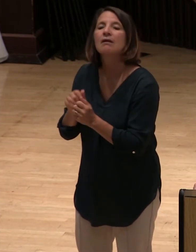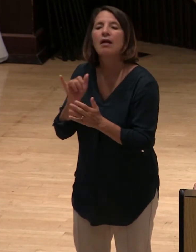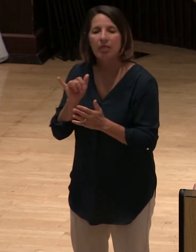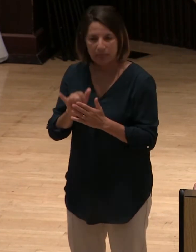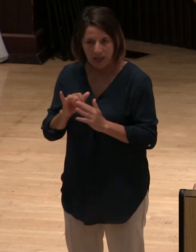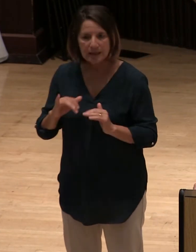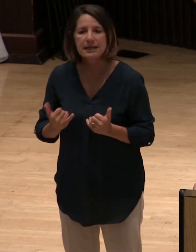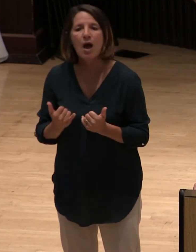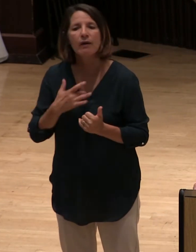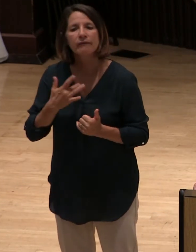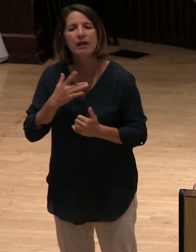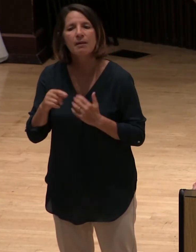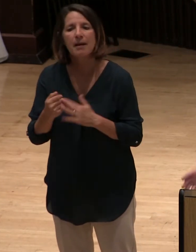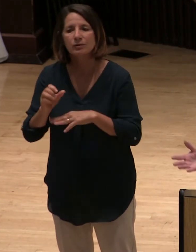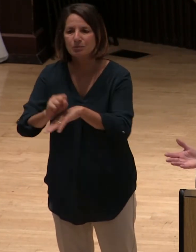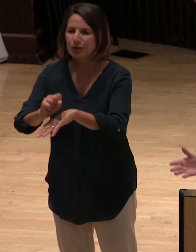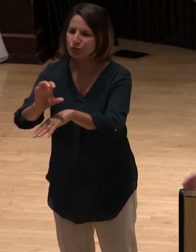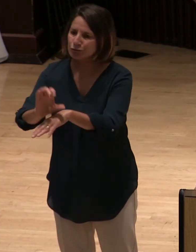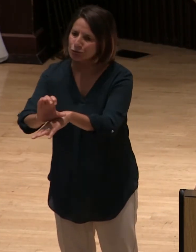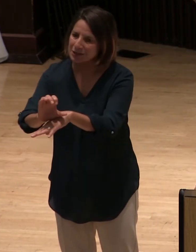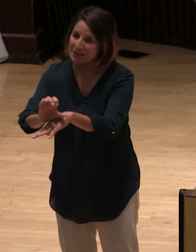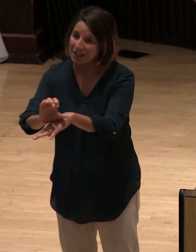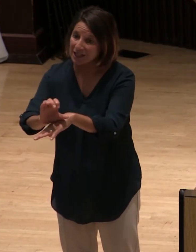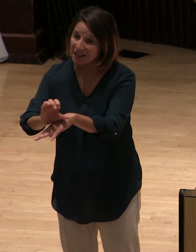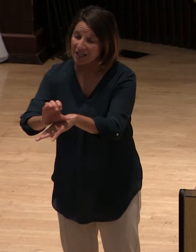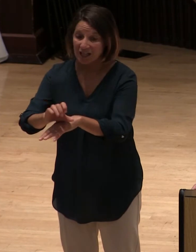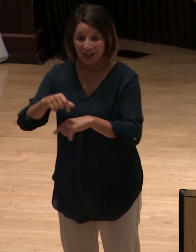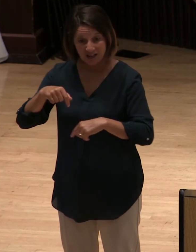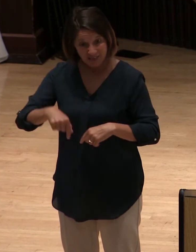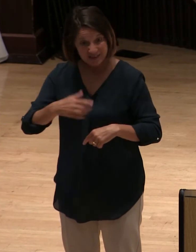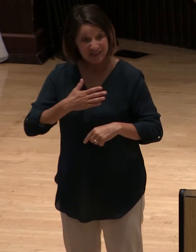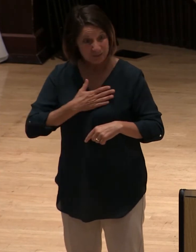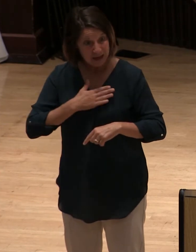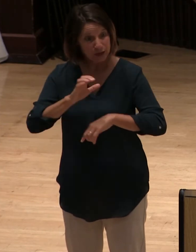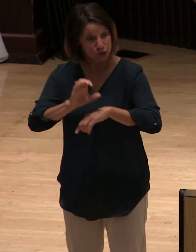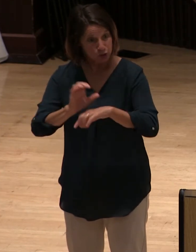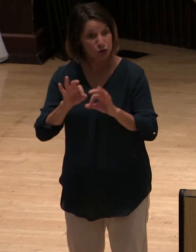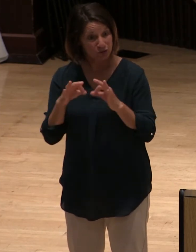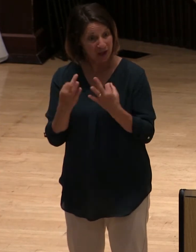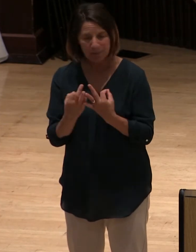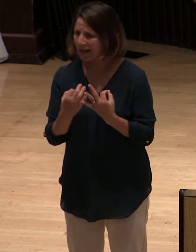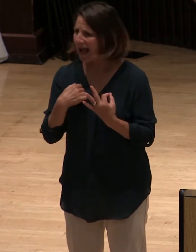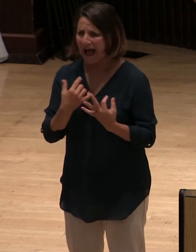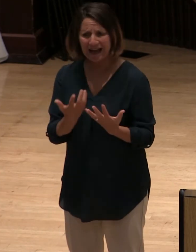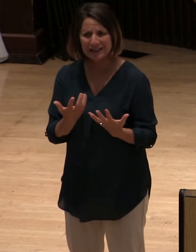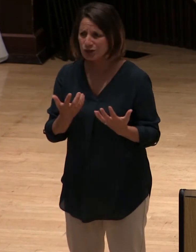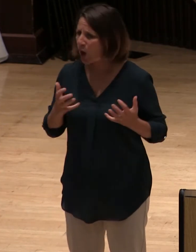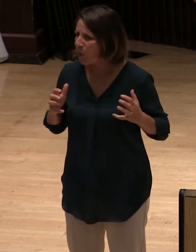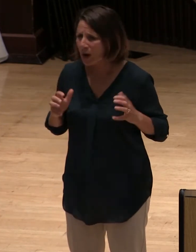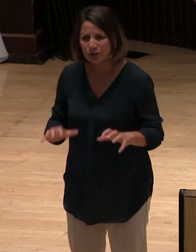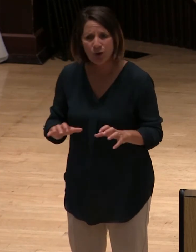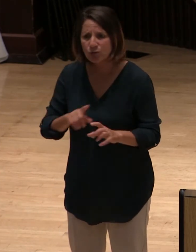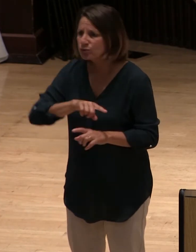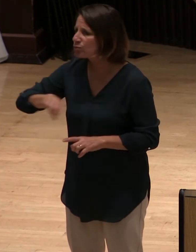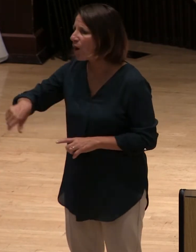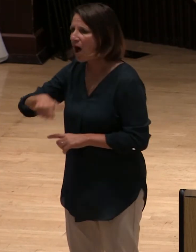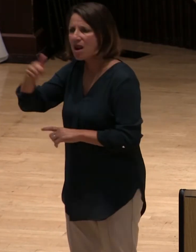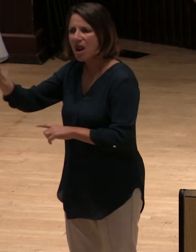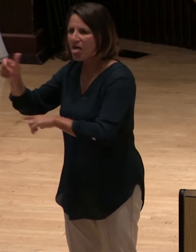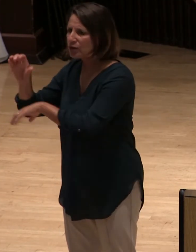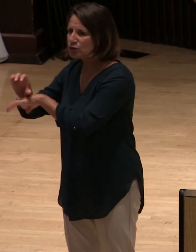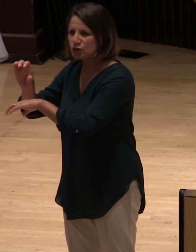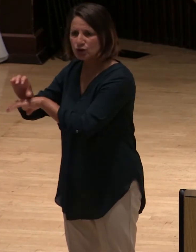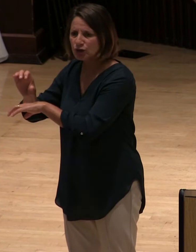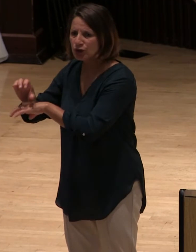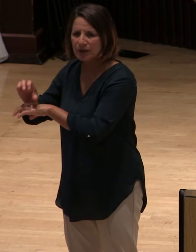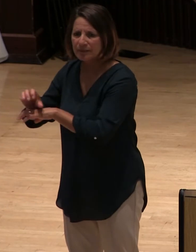about Spiritus Christi. This is my church family. I don't really want to go to another church. I'm not sure